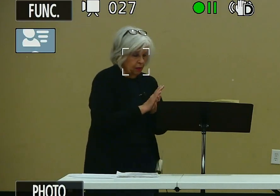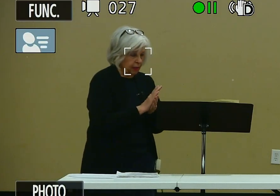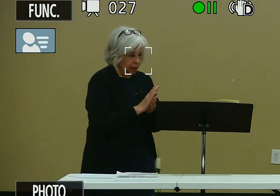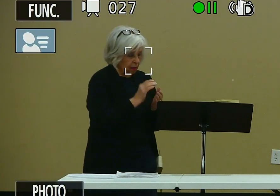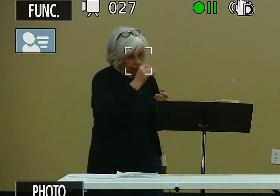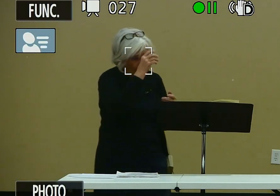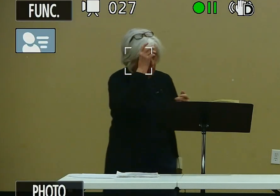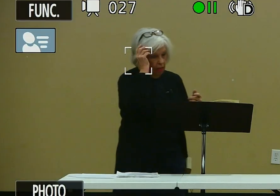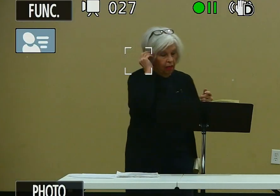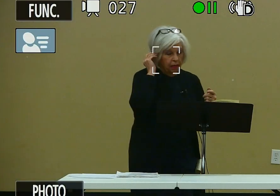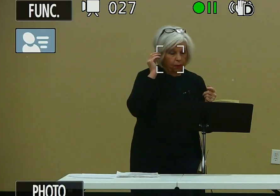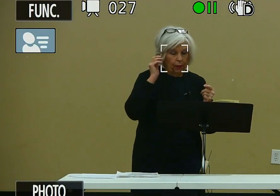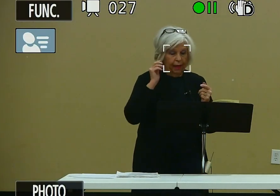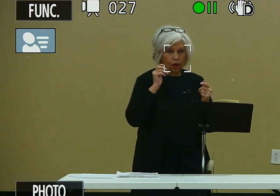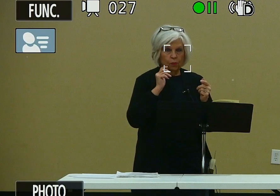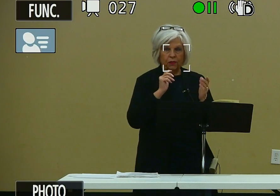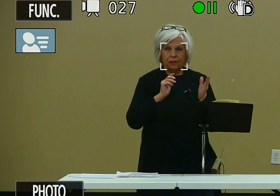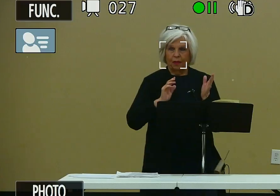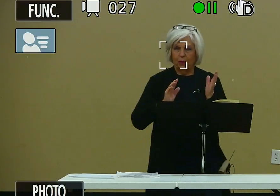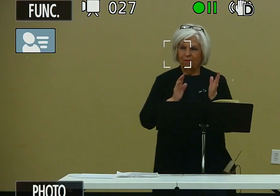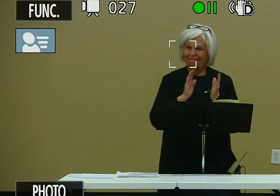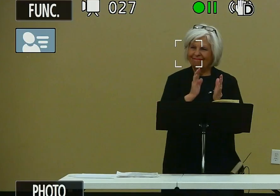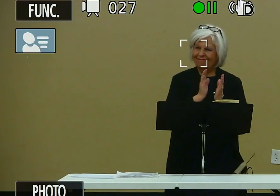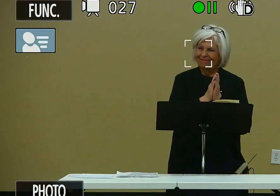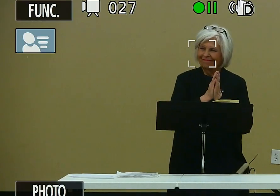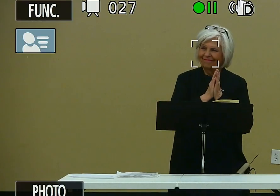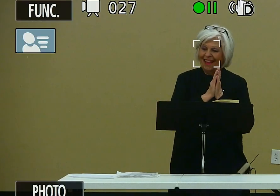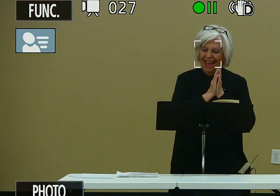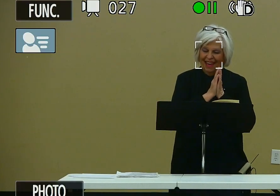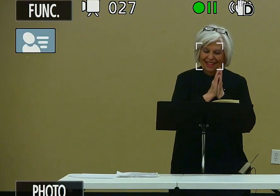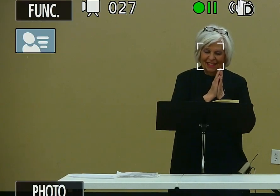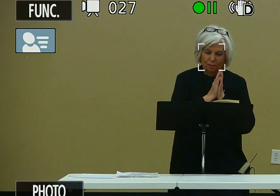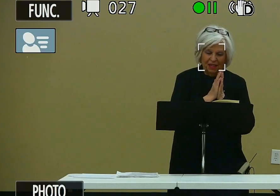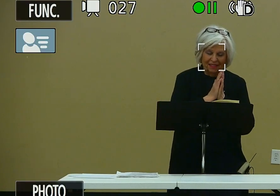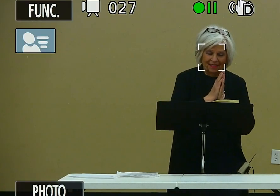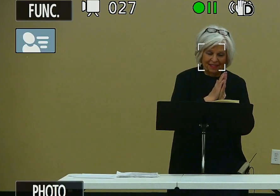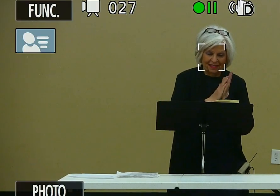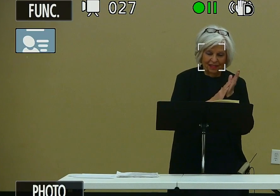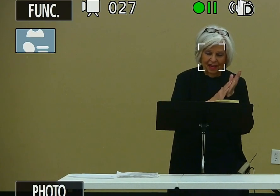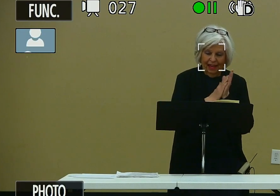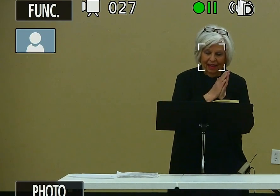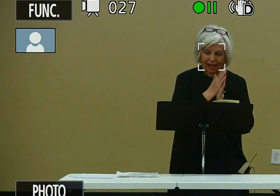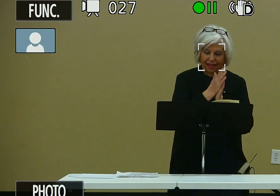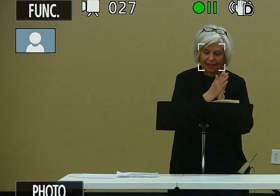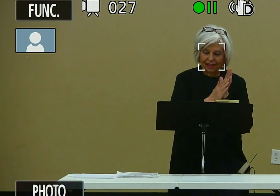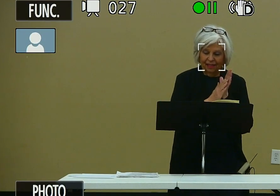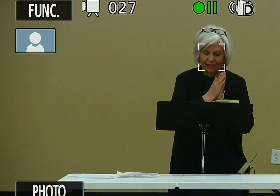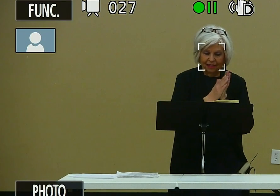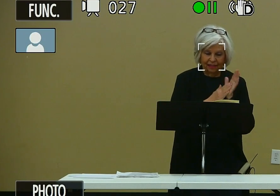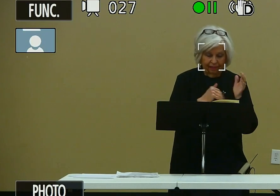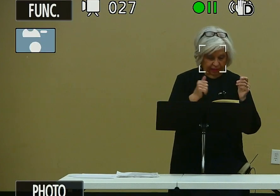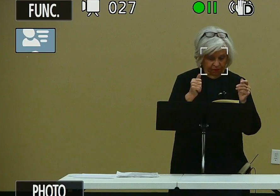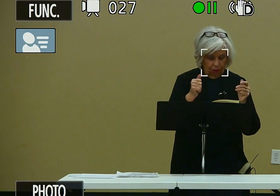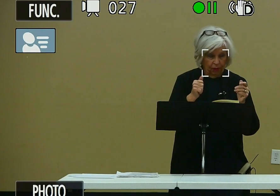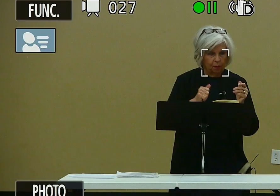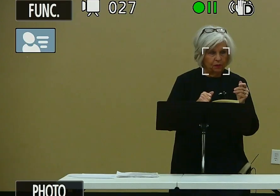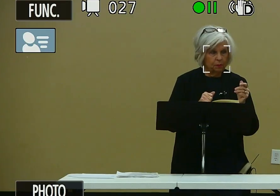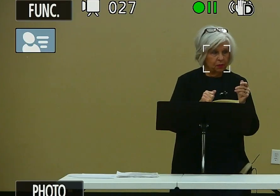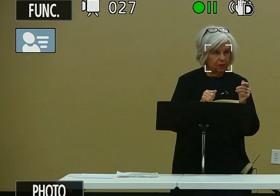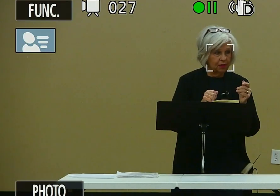Okay, we had a homework assignment. Some sentences. And if you want to open your books up,